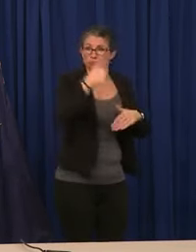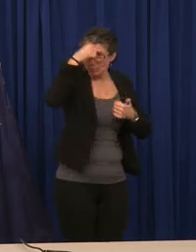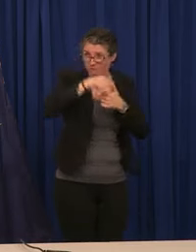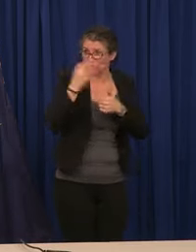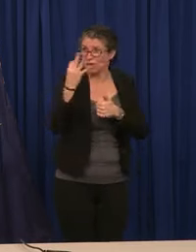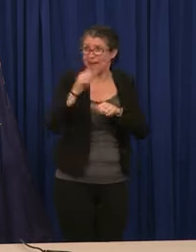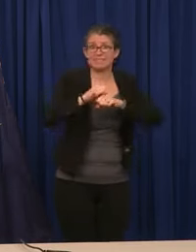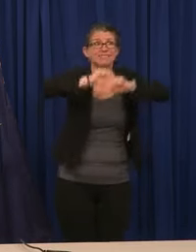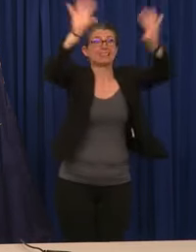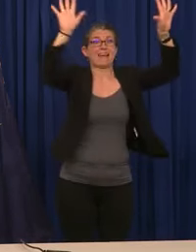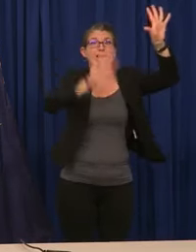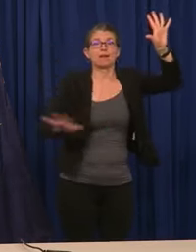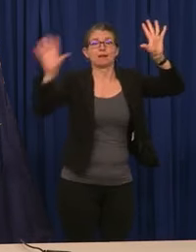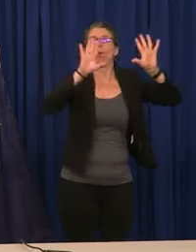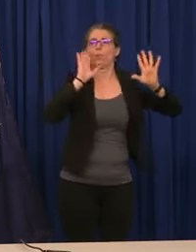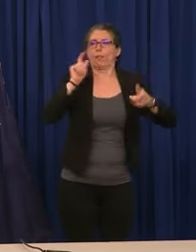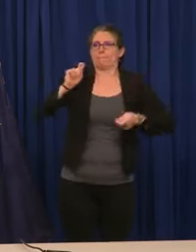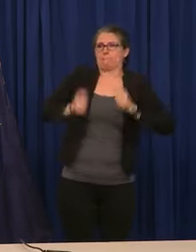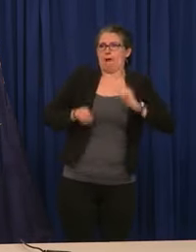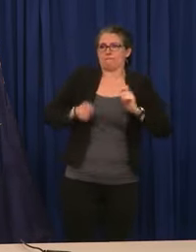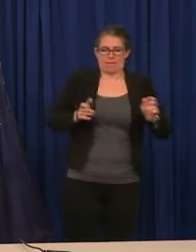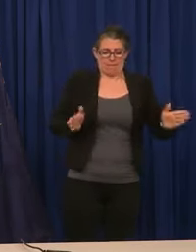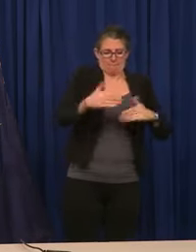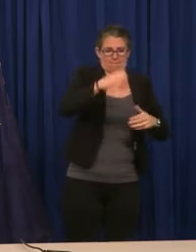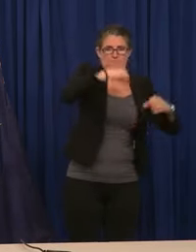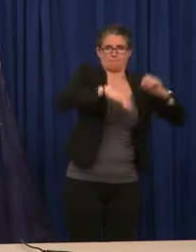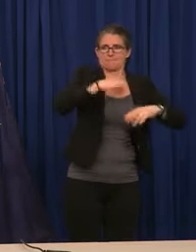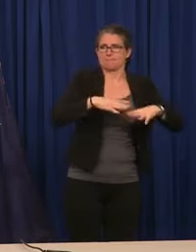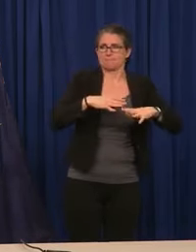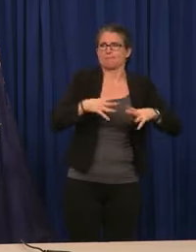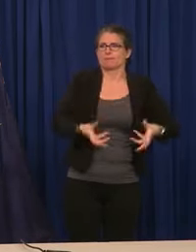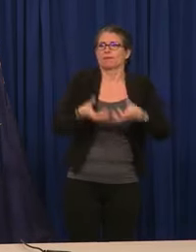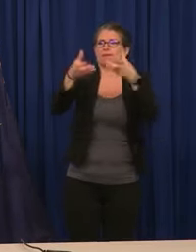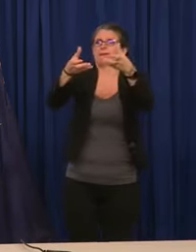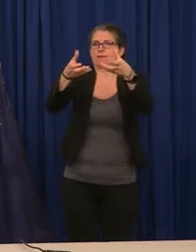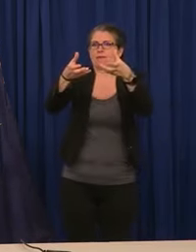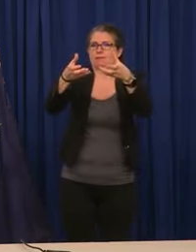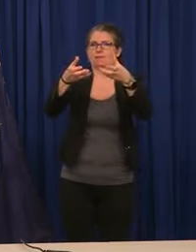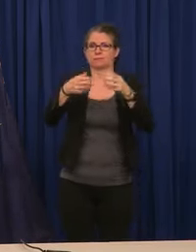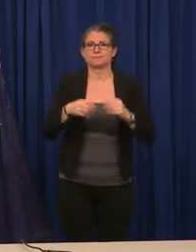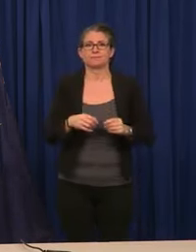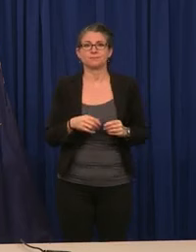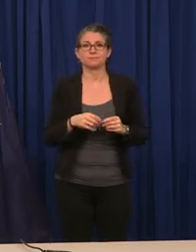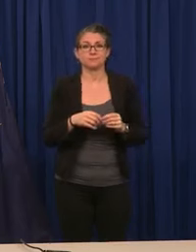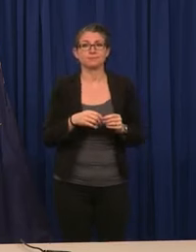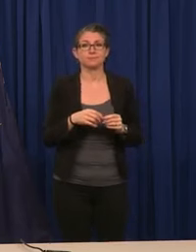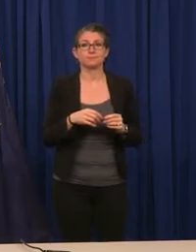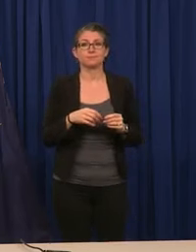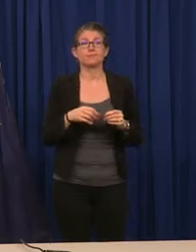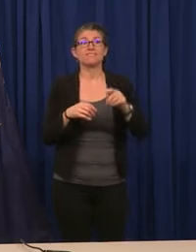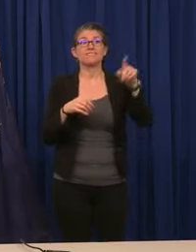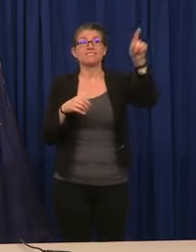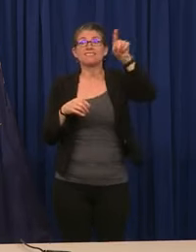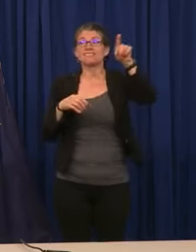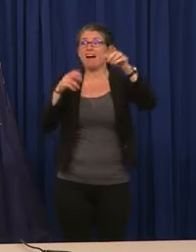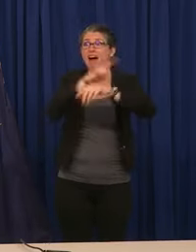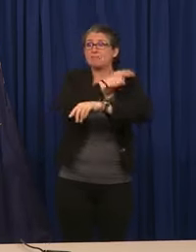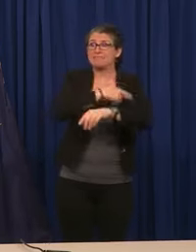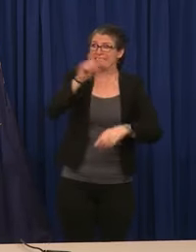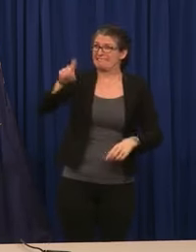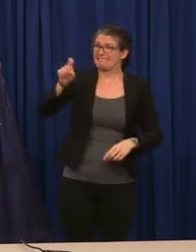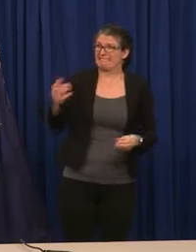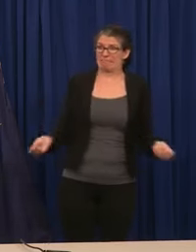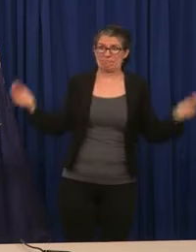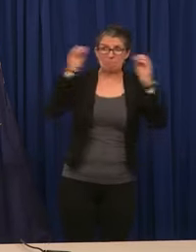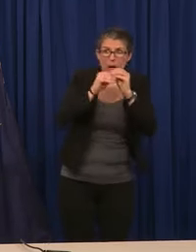are going about deciding who needs the PPE the most. We do that based on what hospitals are reporting into us,